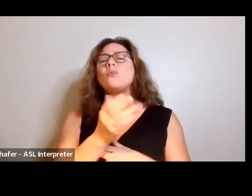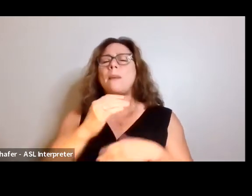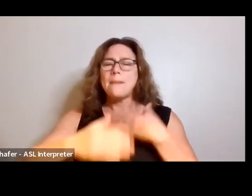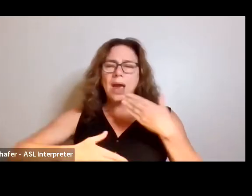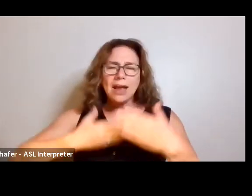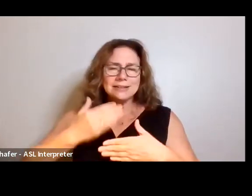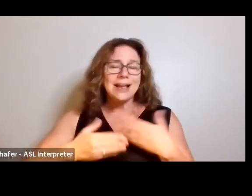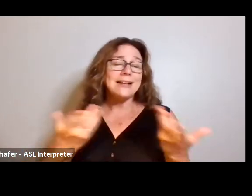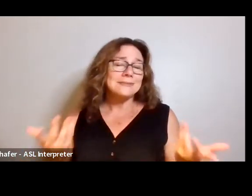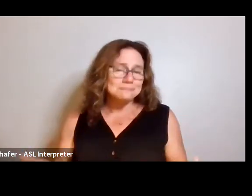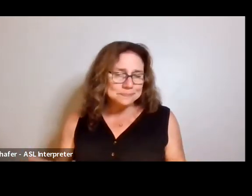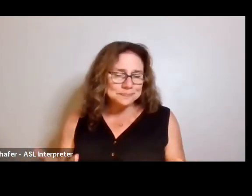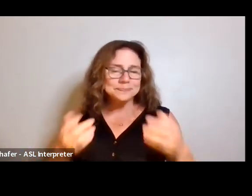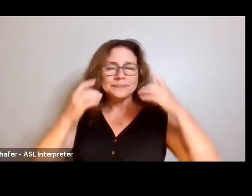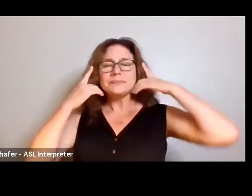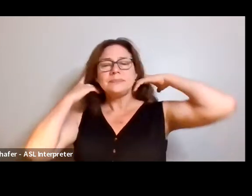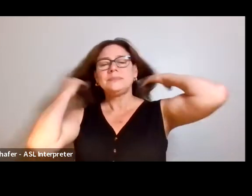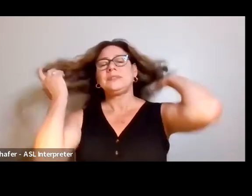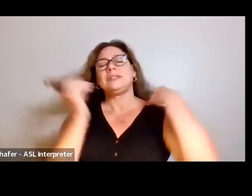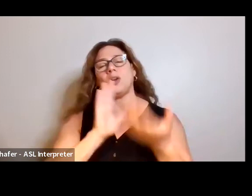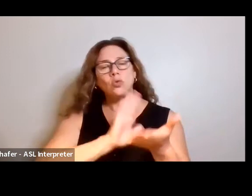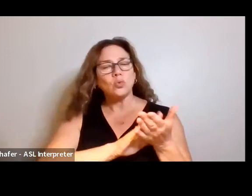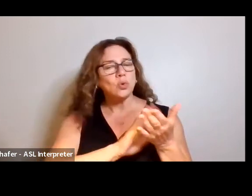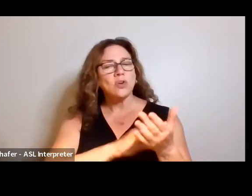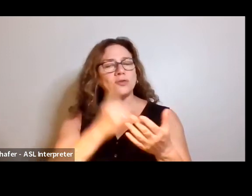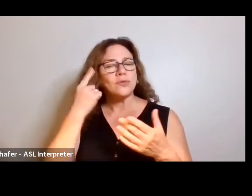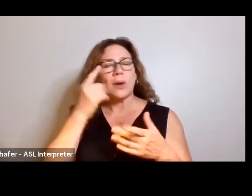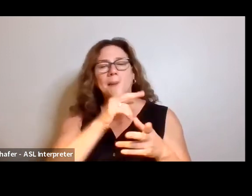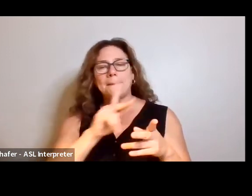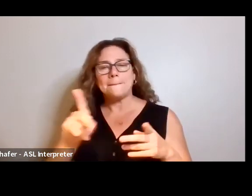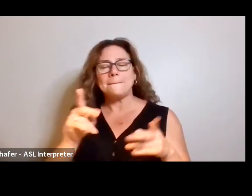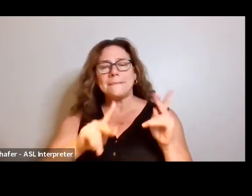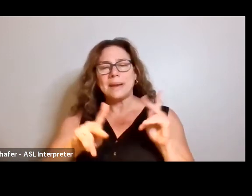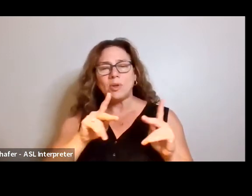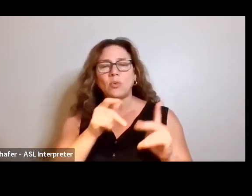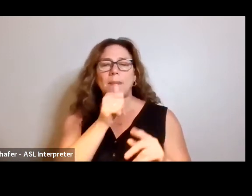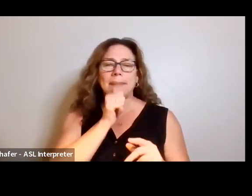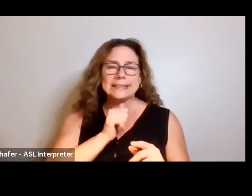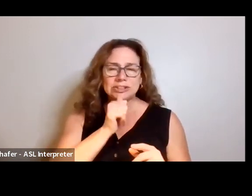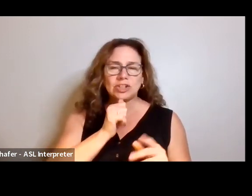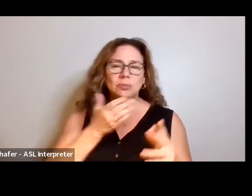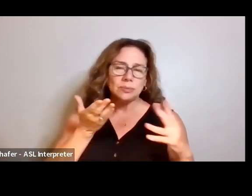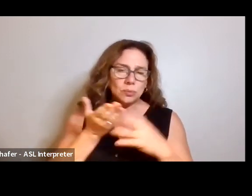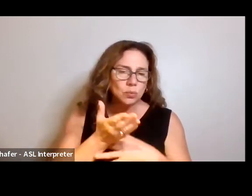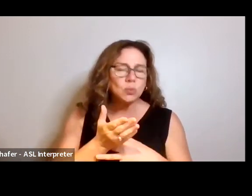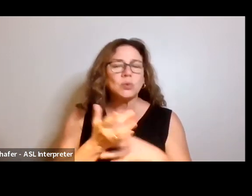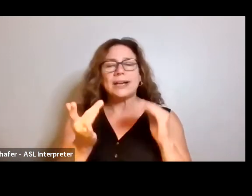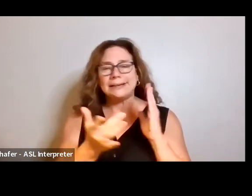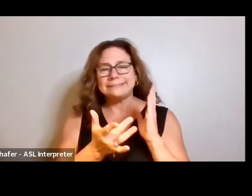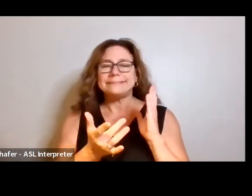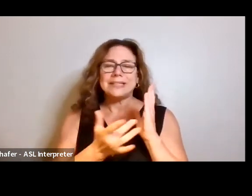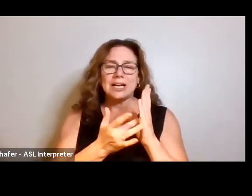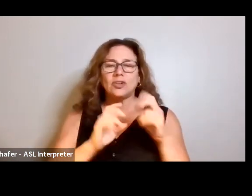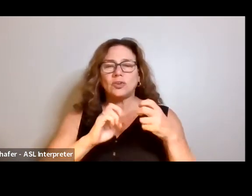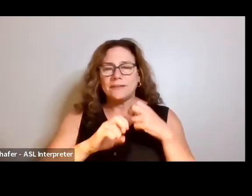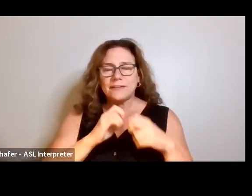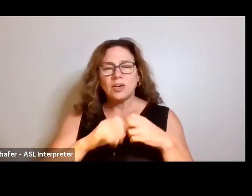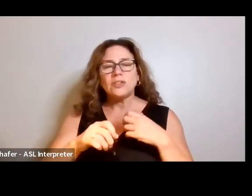smoothly. So kudos to them. And then day 3 was our policy and procedure party. So they learned about